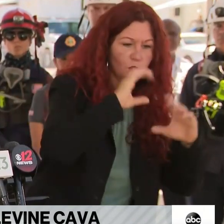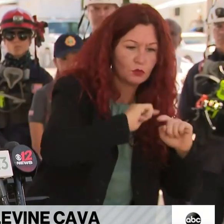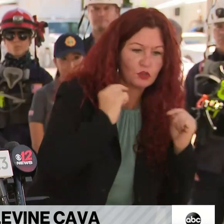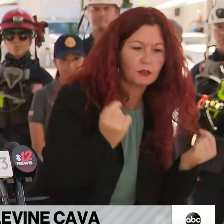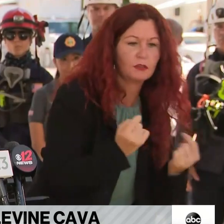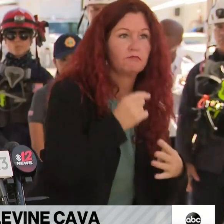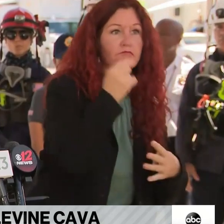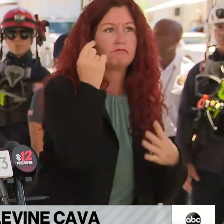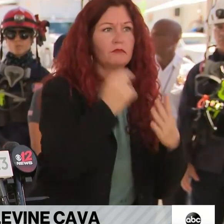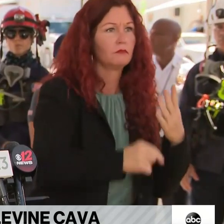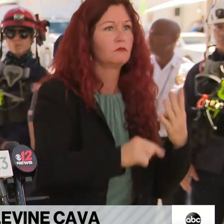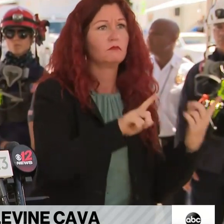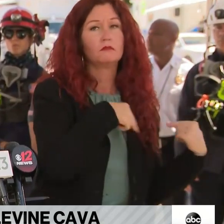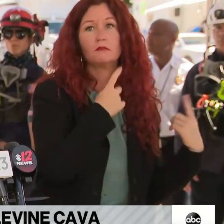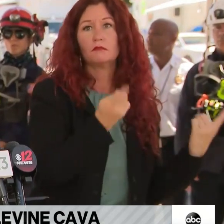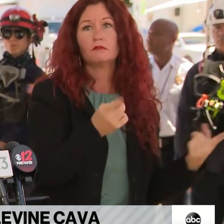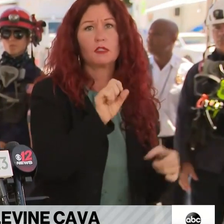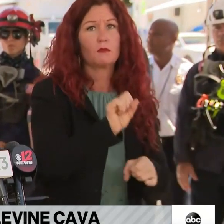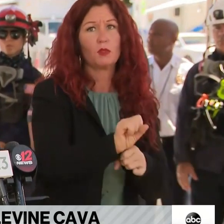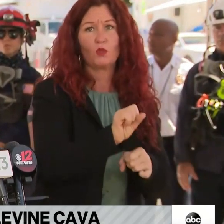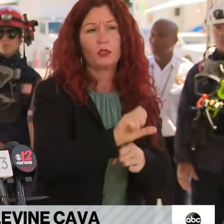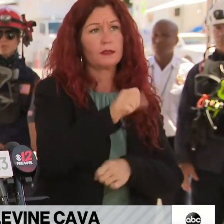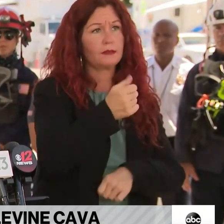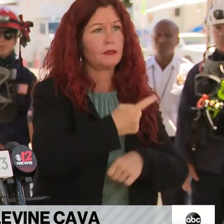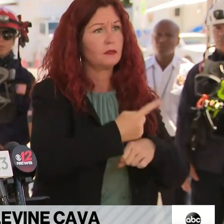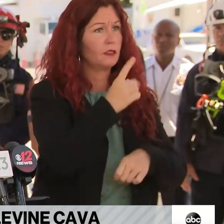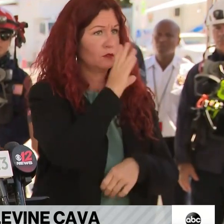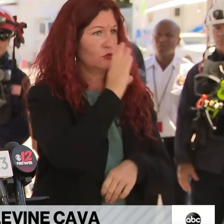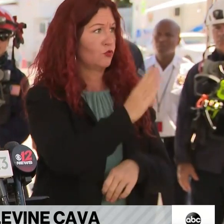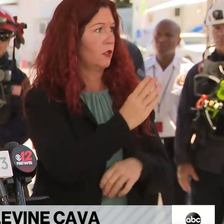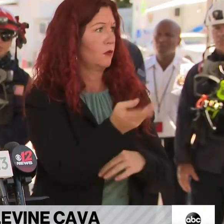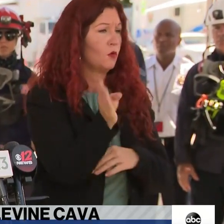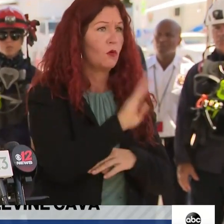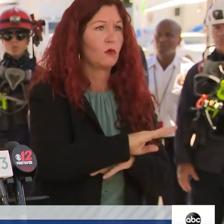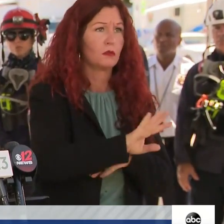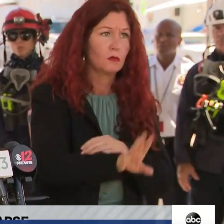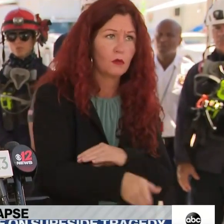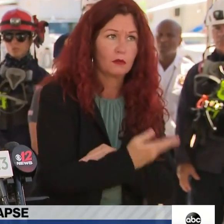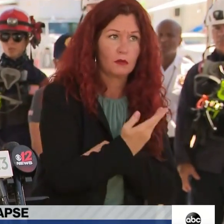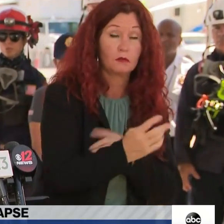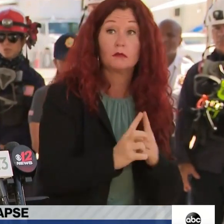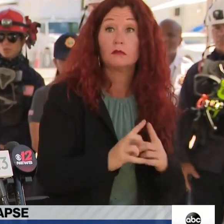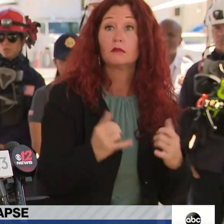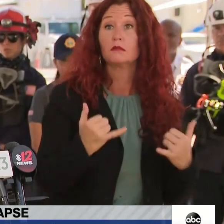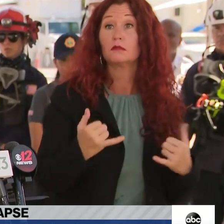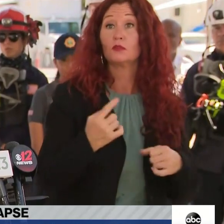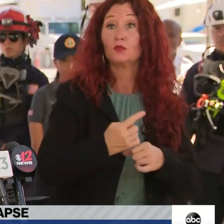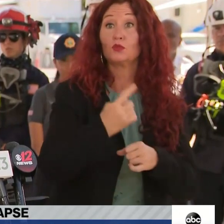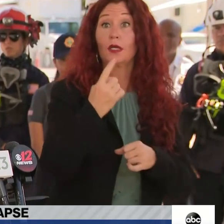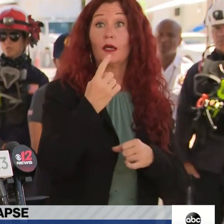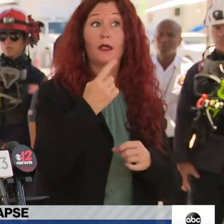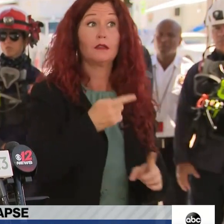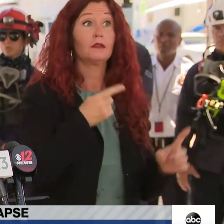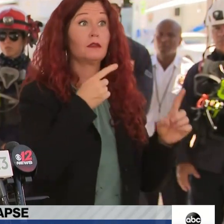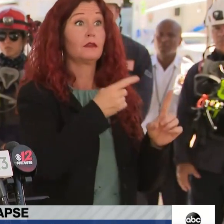last nearly week and a half. So as we prepare for Hurricane Elsa, we're bringing in